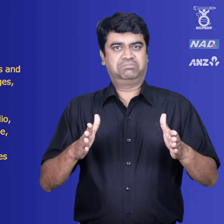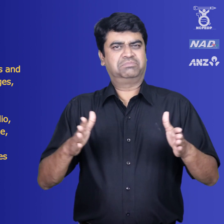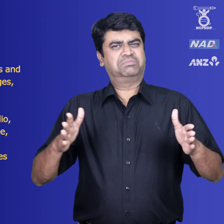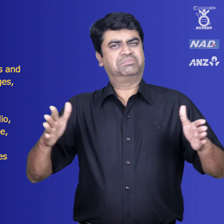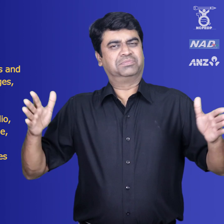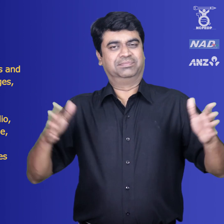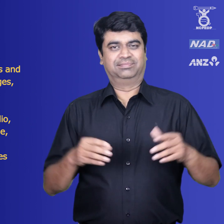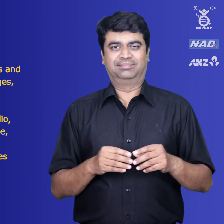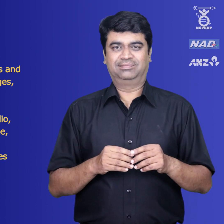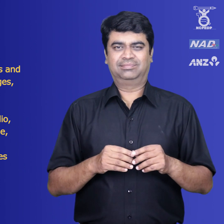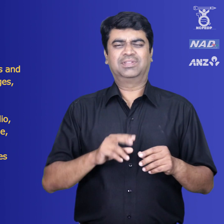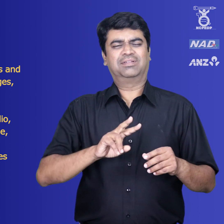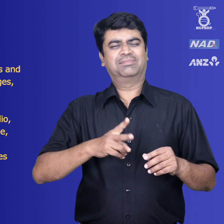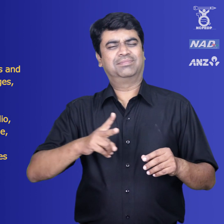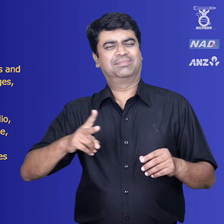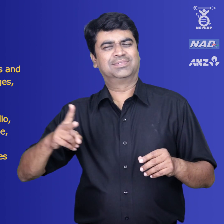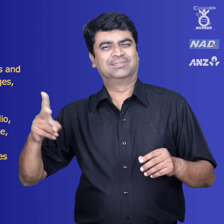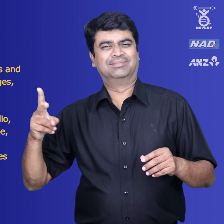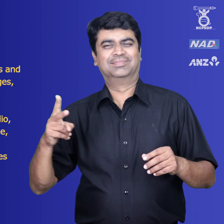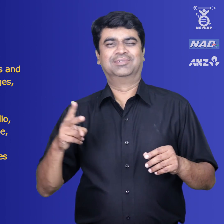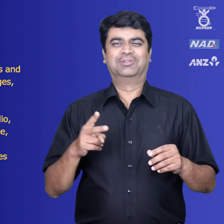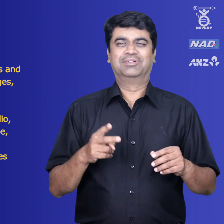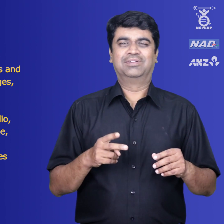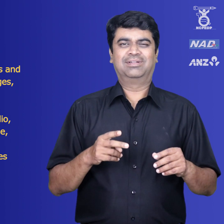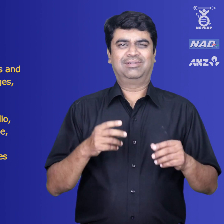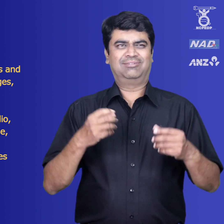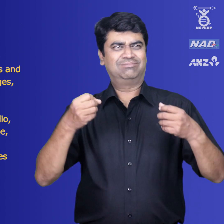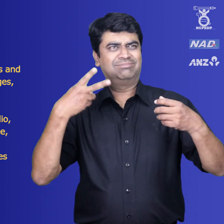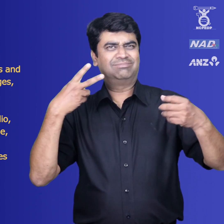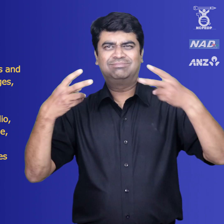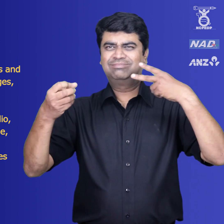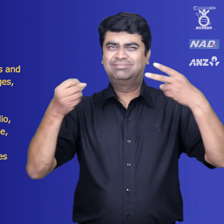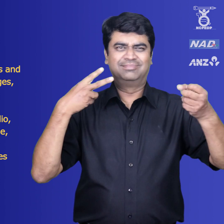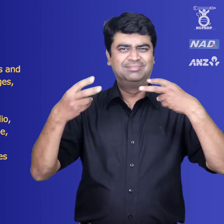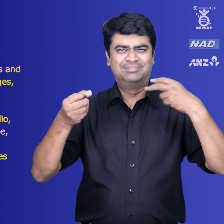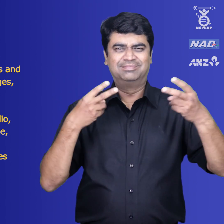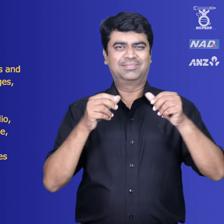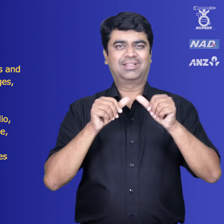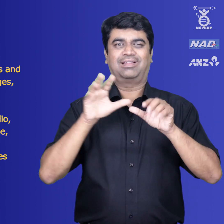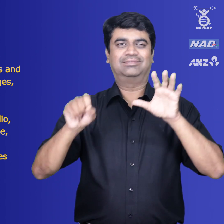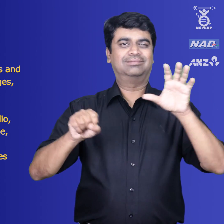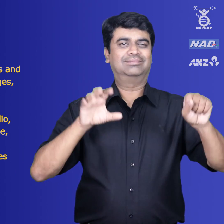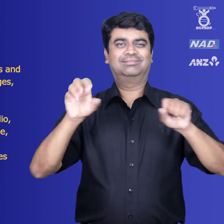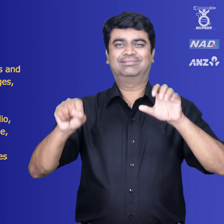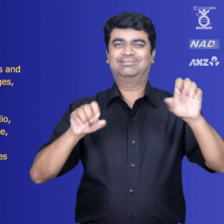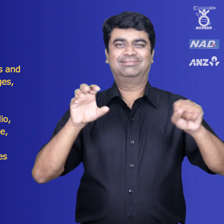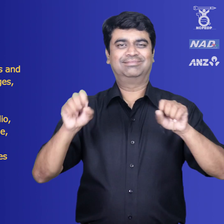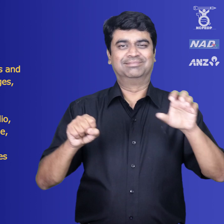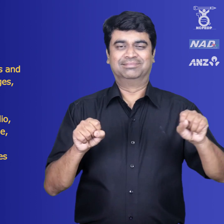alternative modes, and accessible information and communication